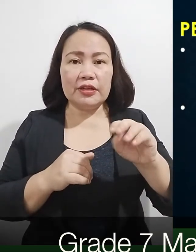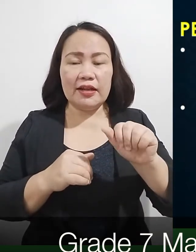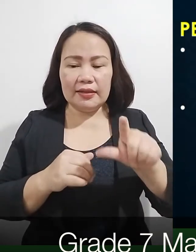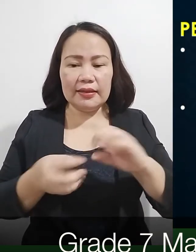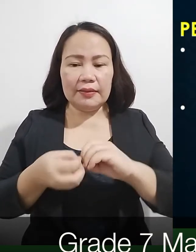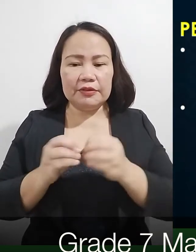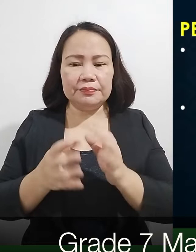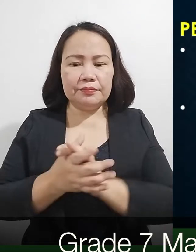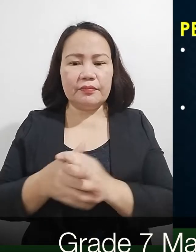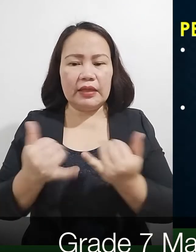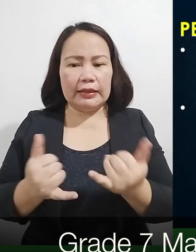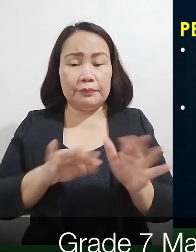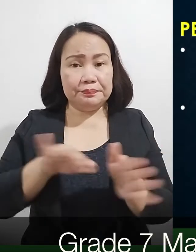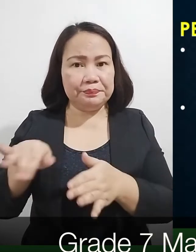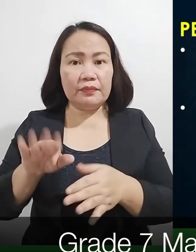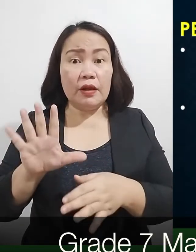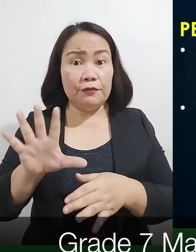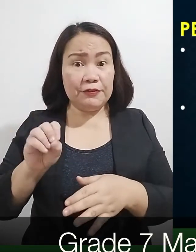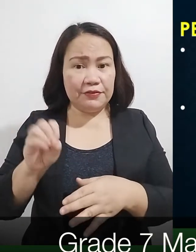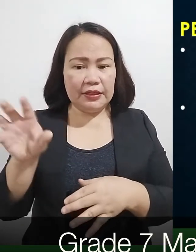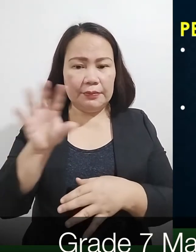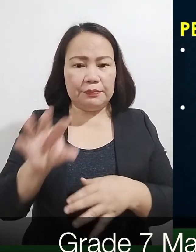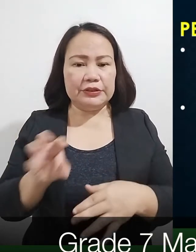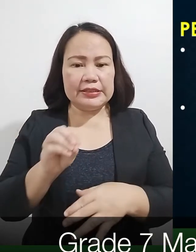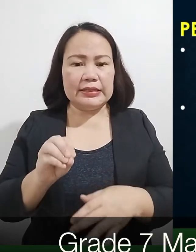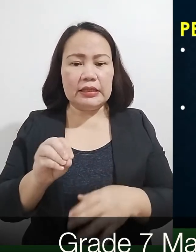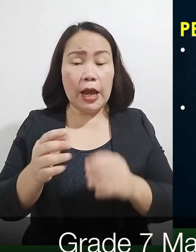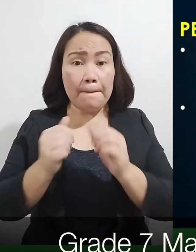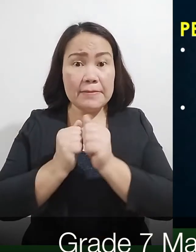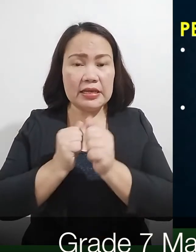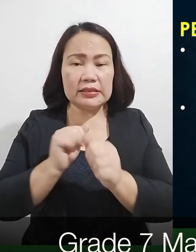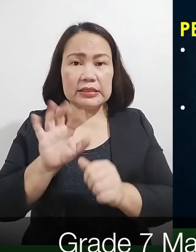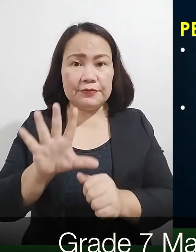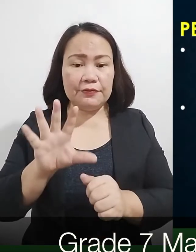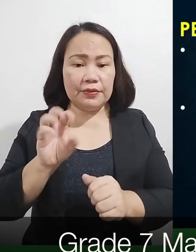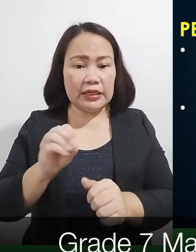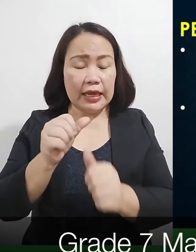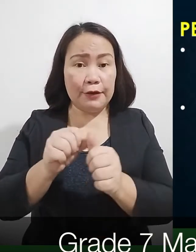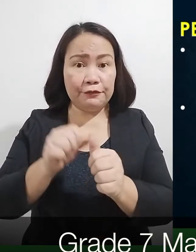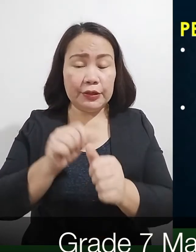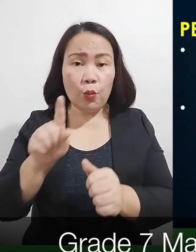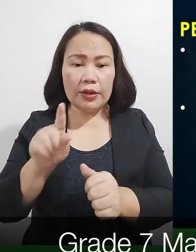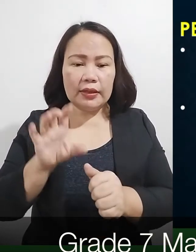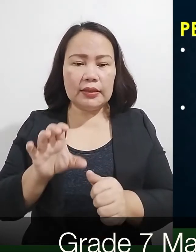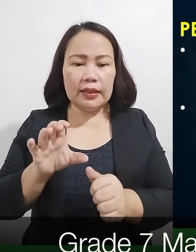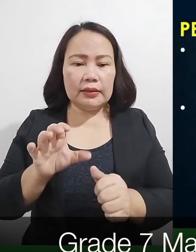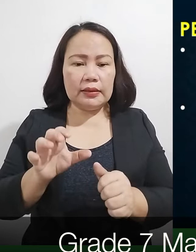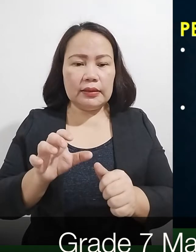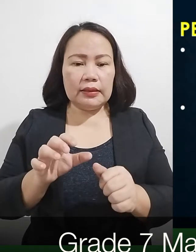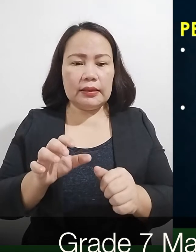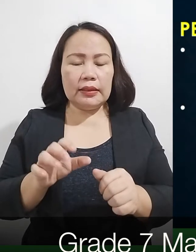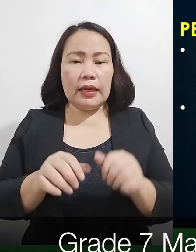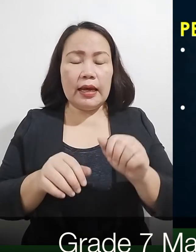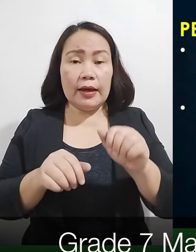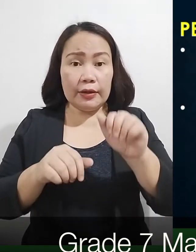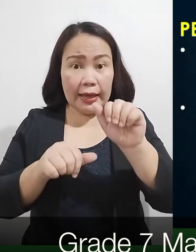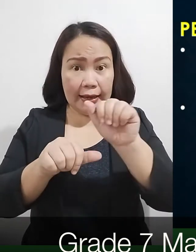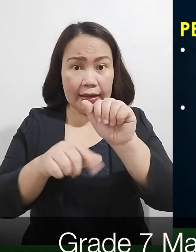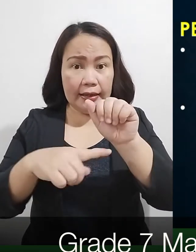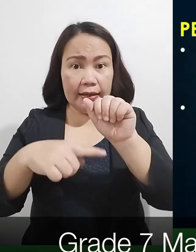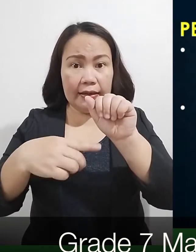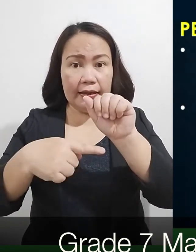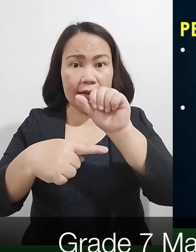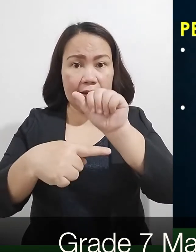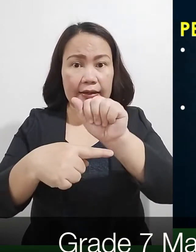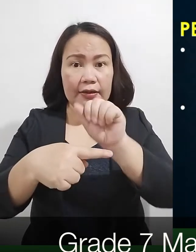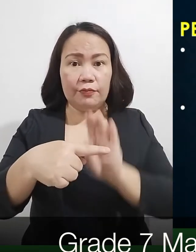Now, 50%. So 50% means 50 per 100. So that is 50 over 100. We have A and B.